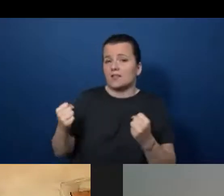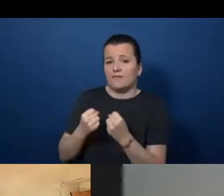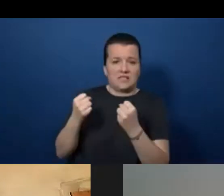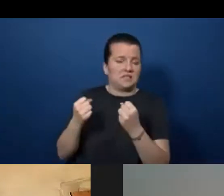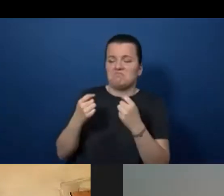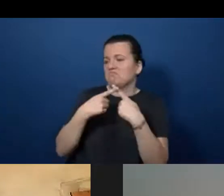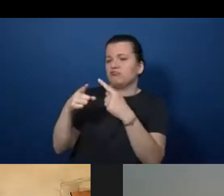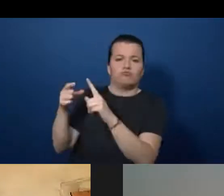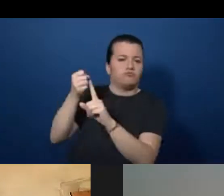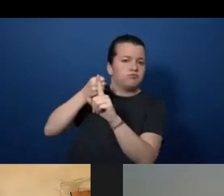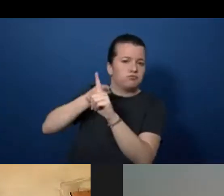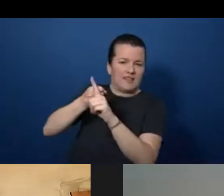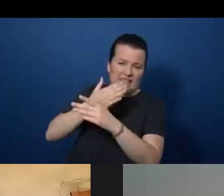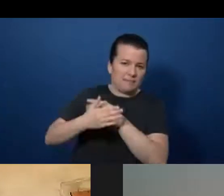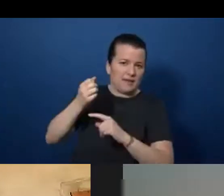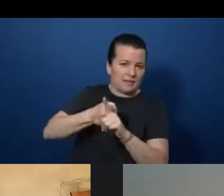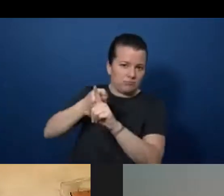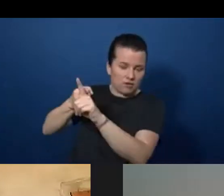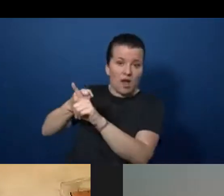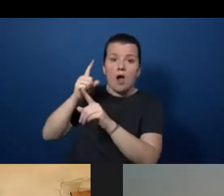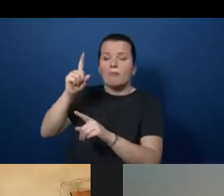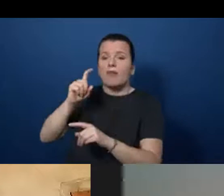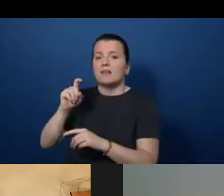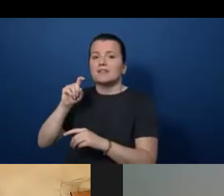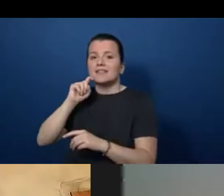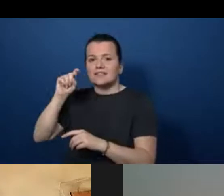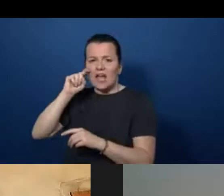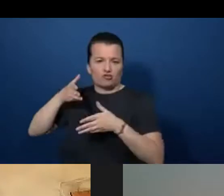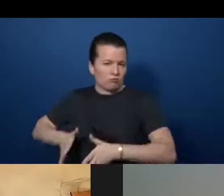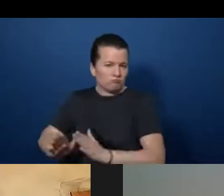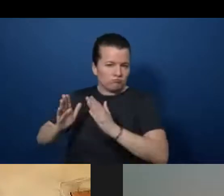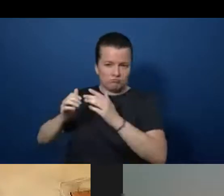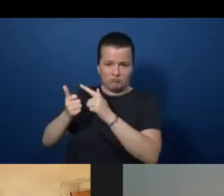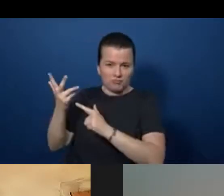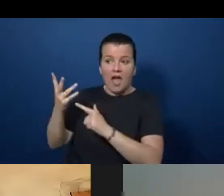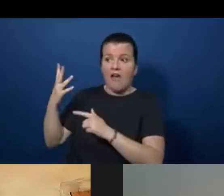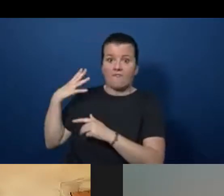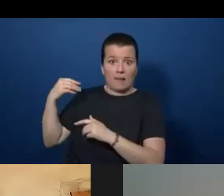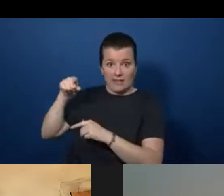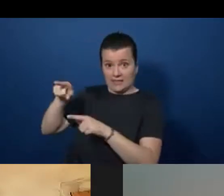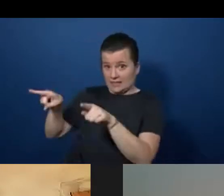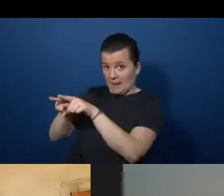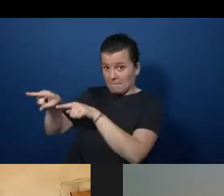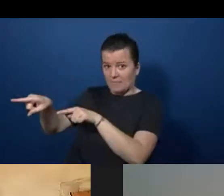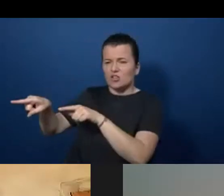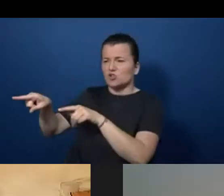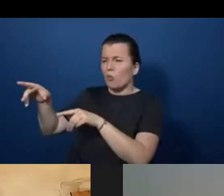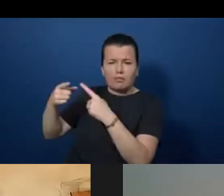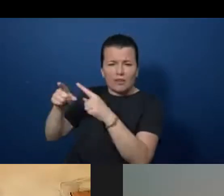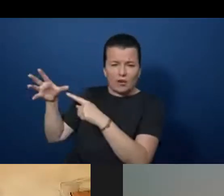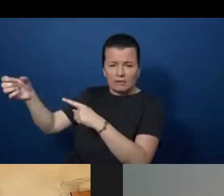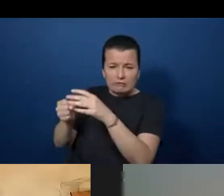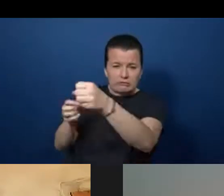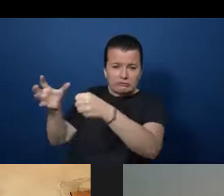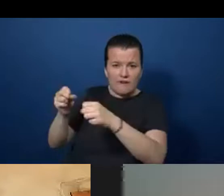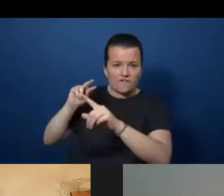and sexual and reproductive health and violence response workers in the Philippines, all coming together as a research team. And